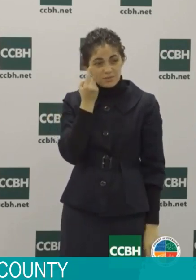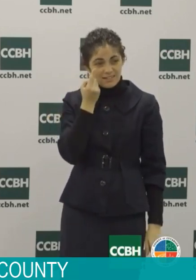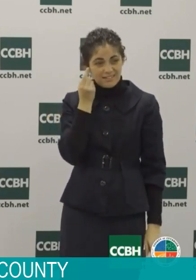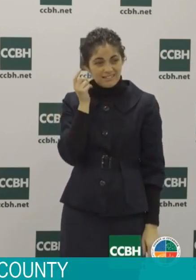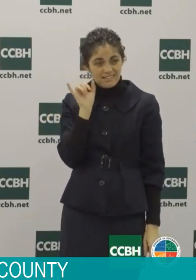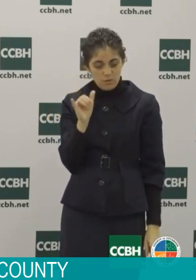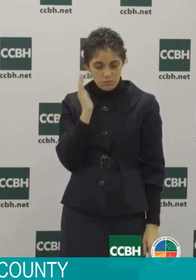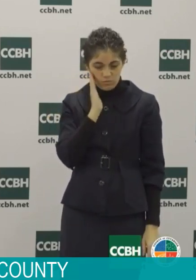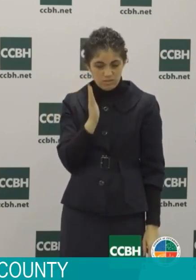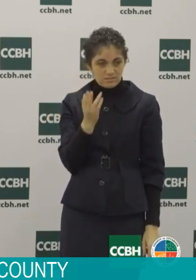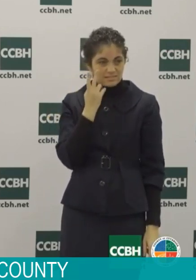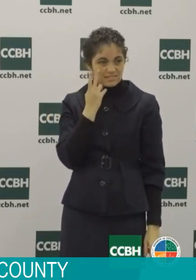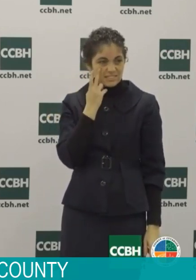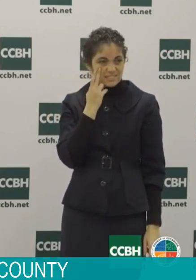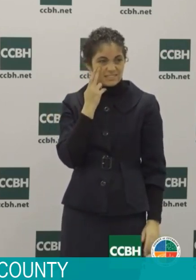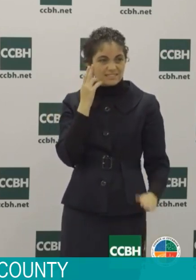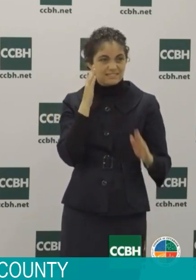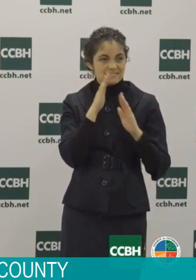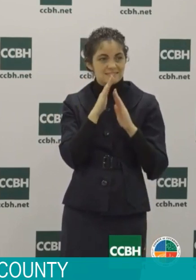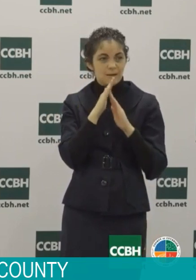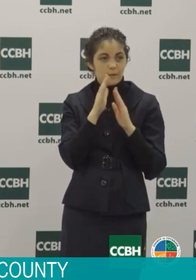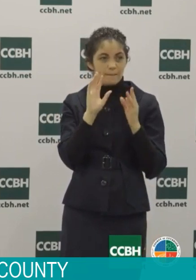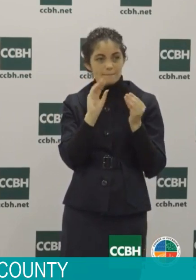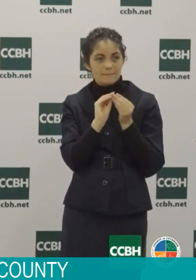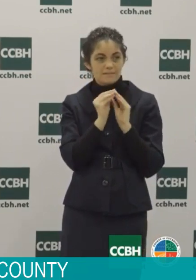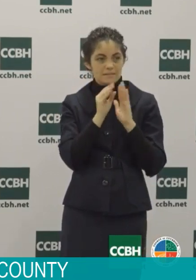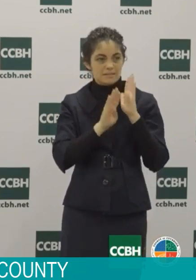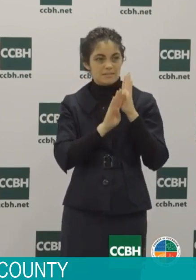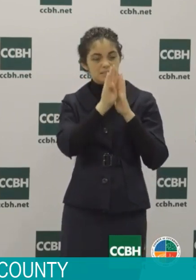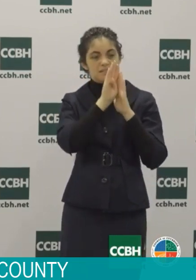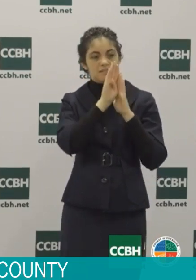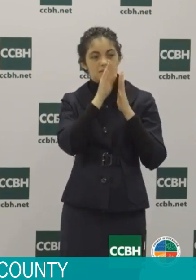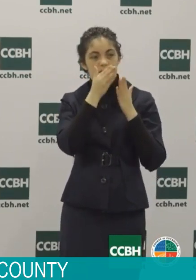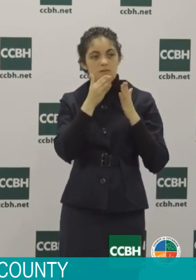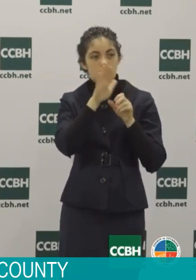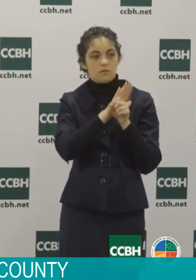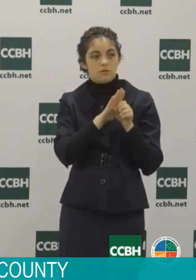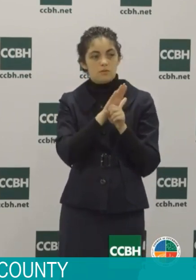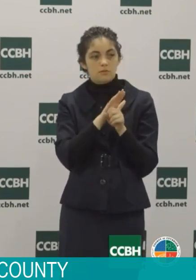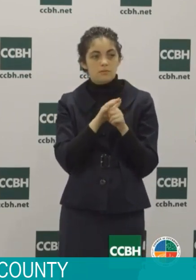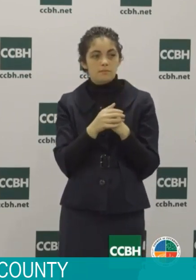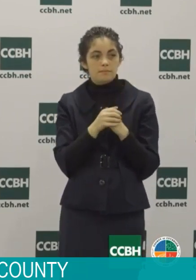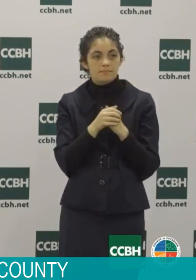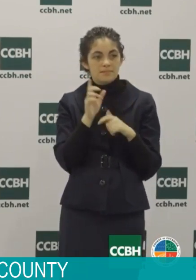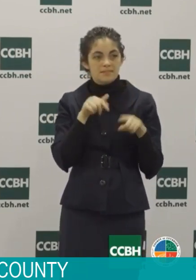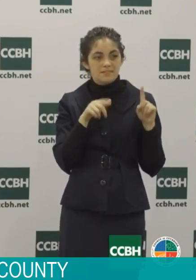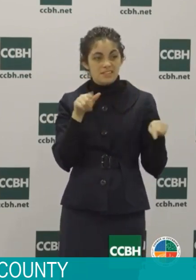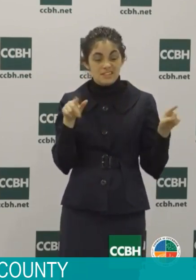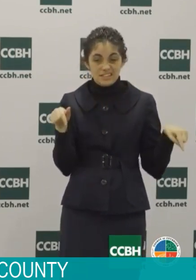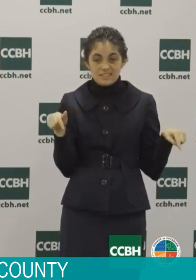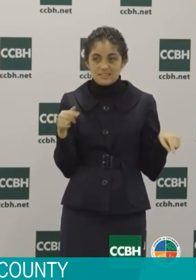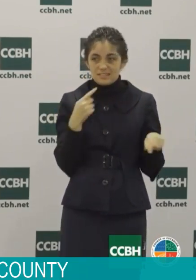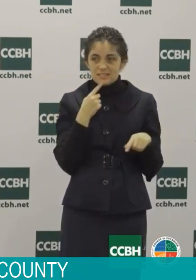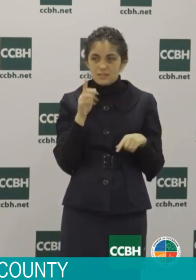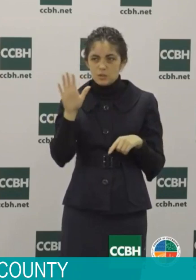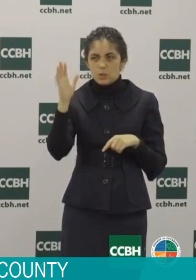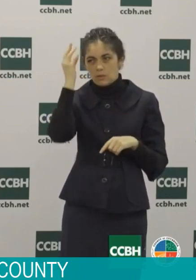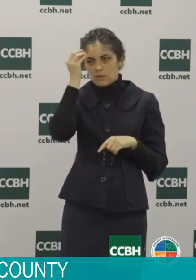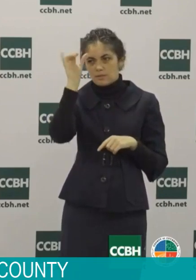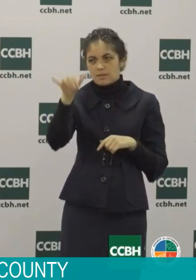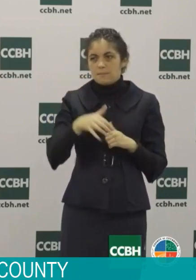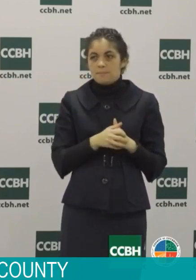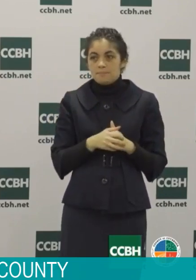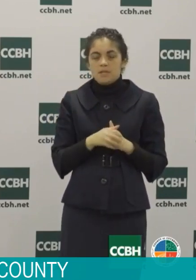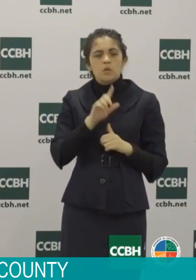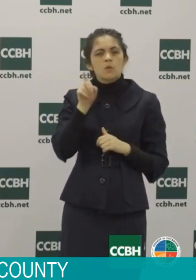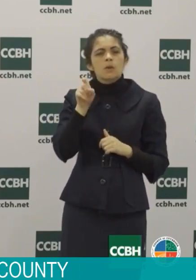see the top of the curve here in our area? Because there's different models are saying different things. What's your thoughts on that? Yeah,